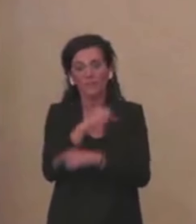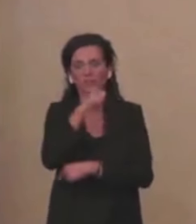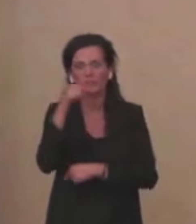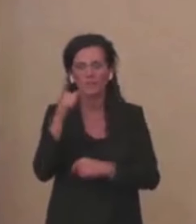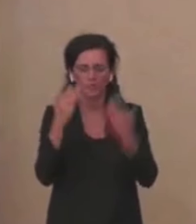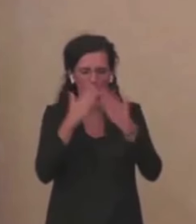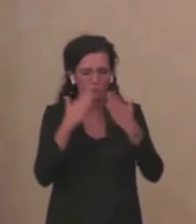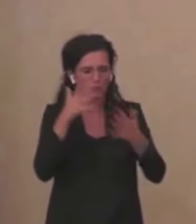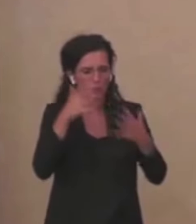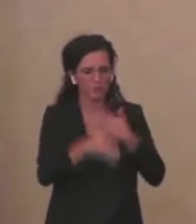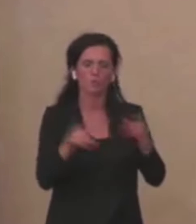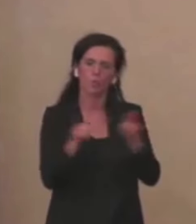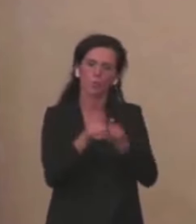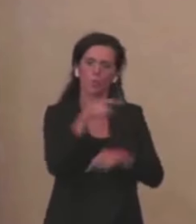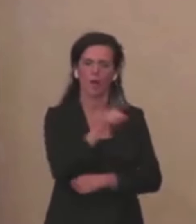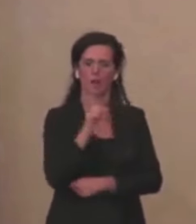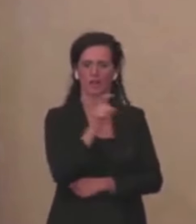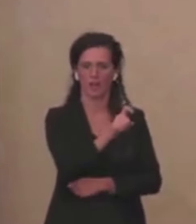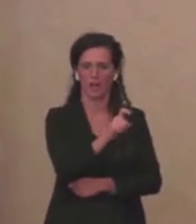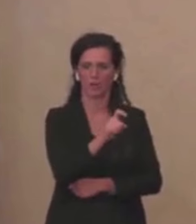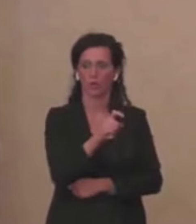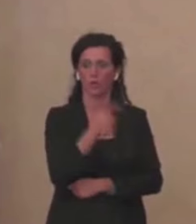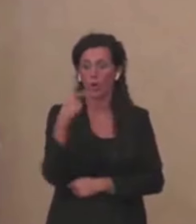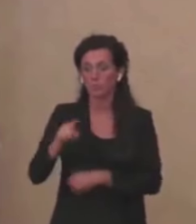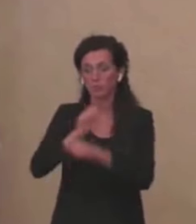information. Next slide.